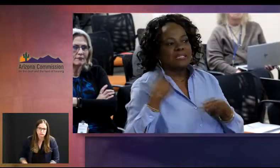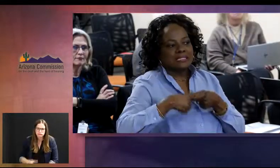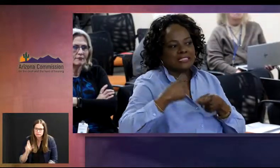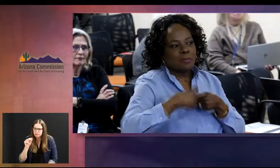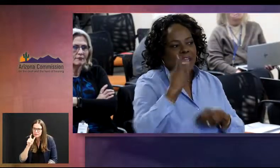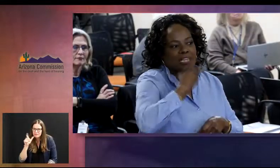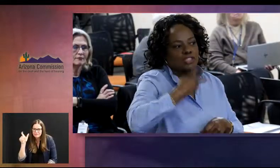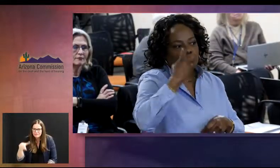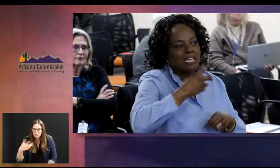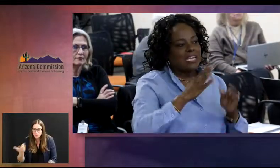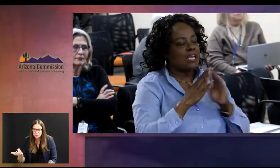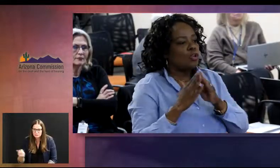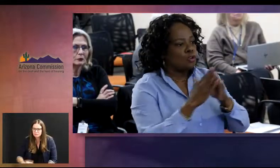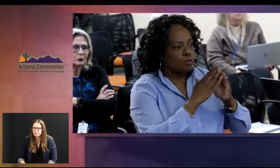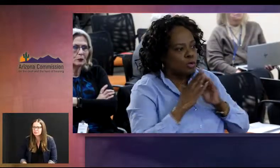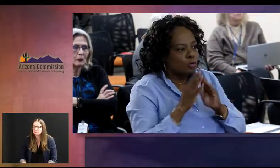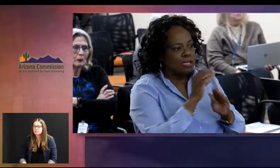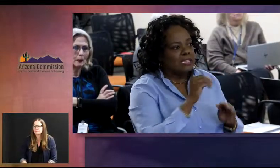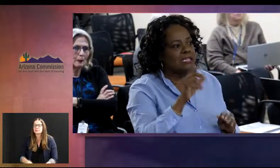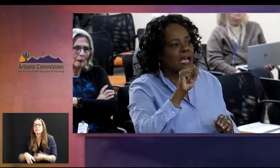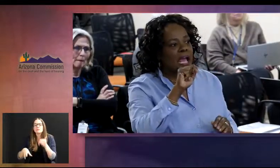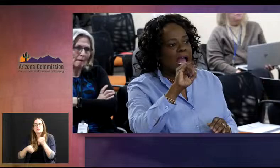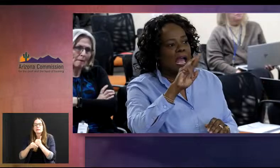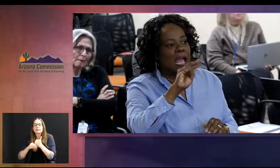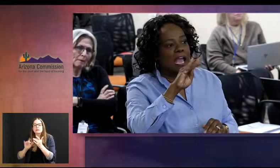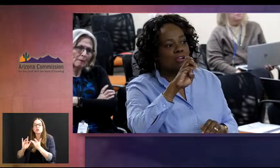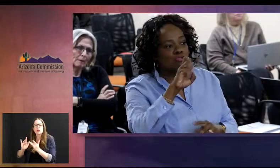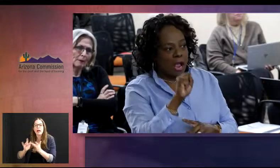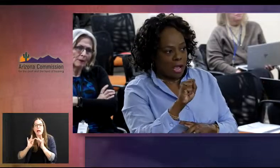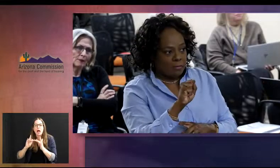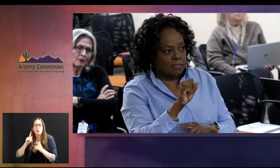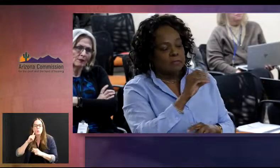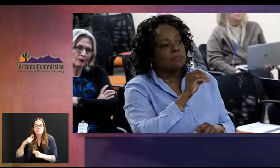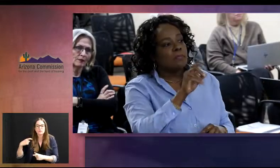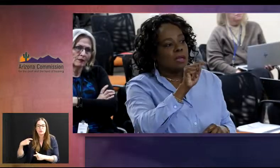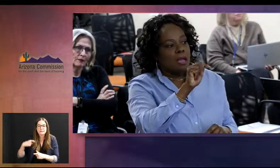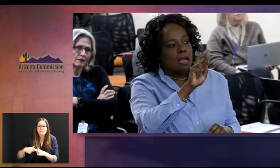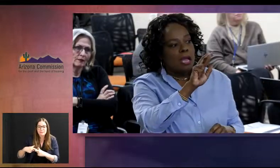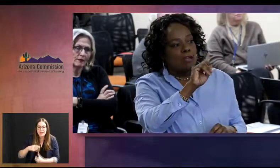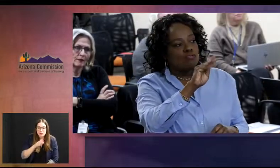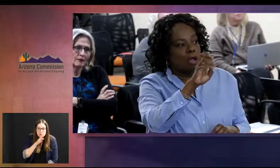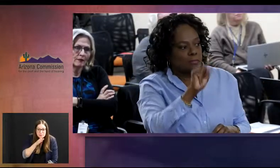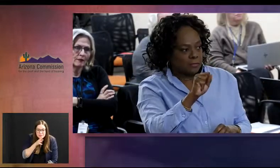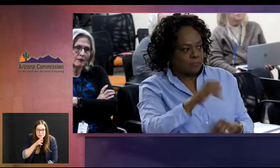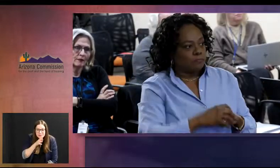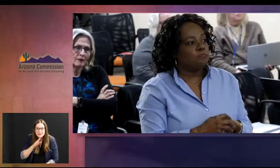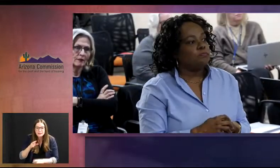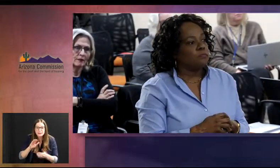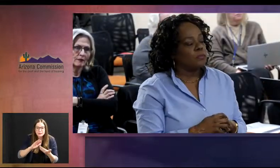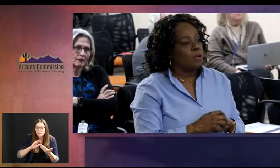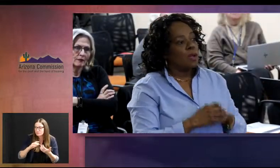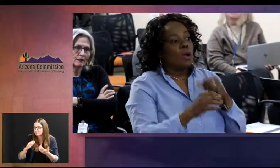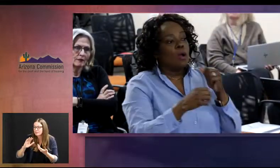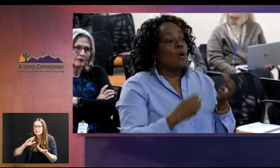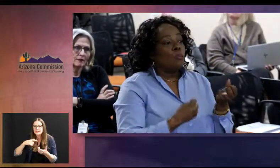Additional outreach for Spanish speakers, the Spanish-speaking community, and tribes.